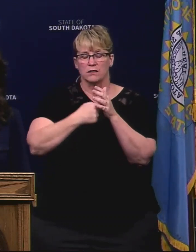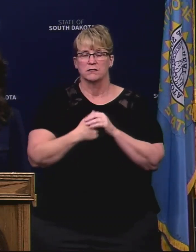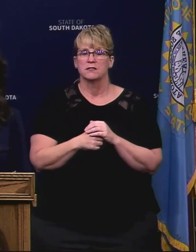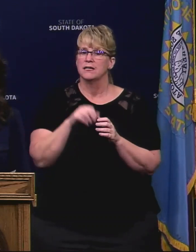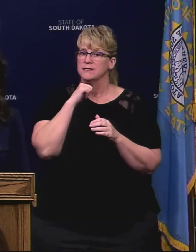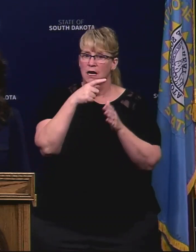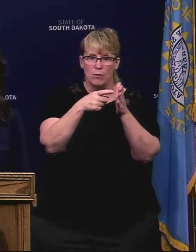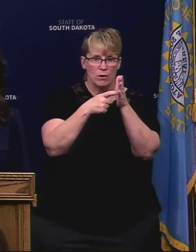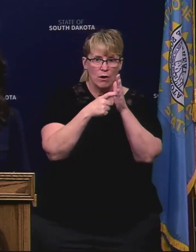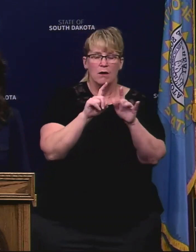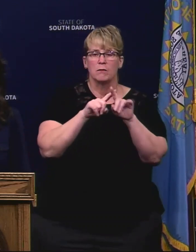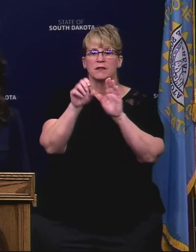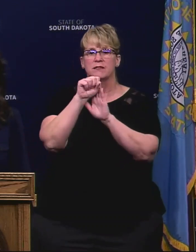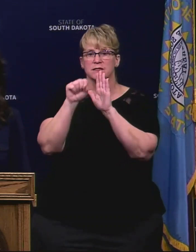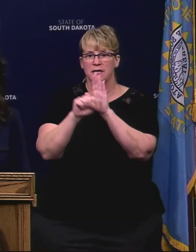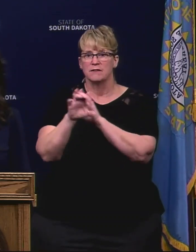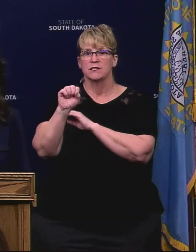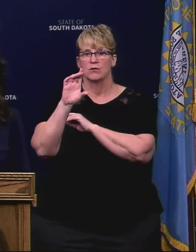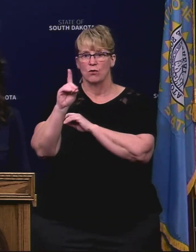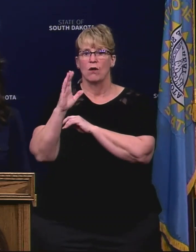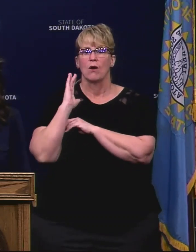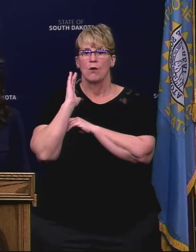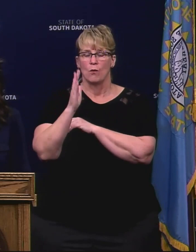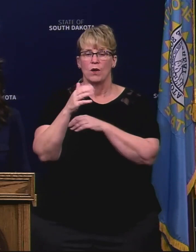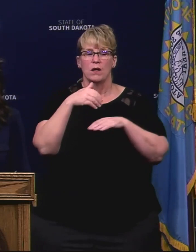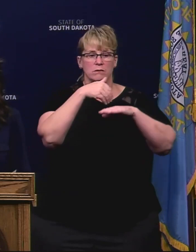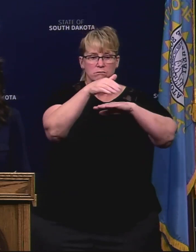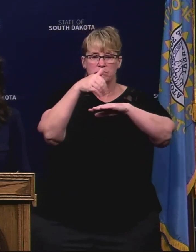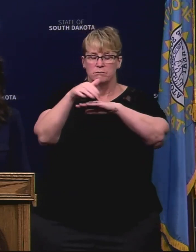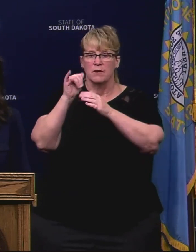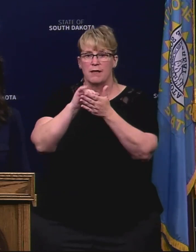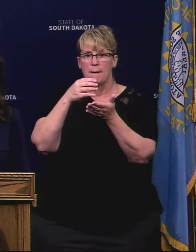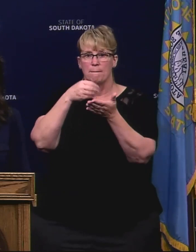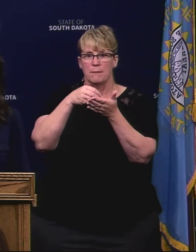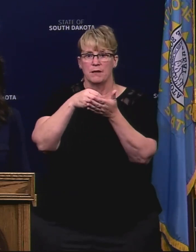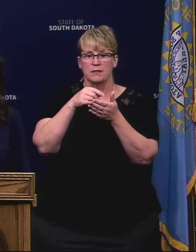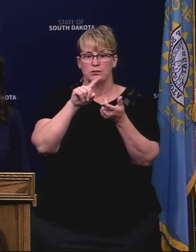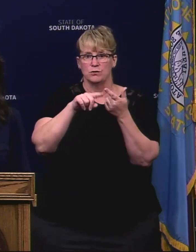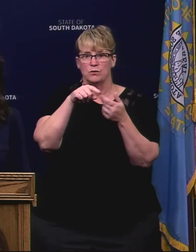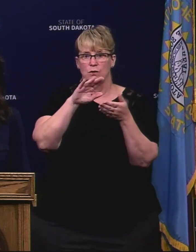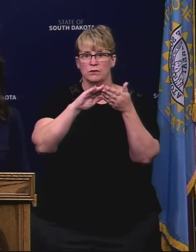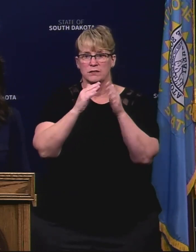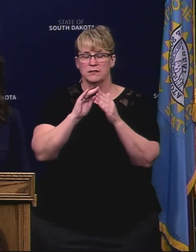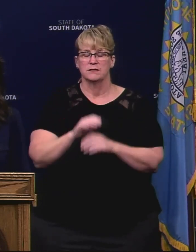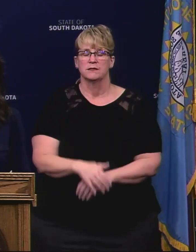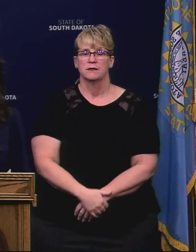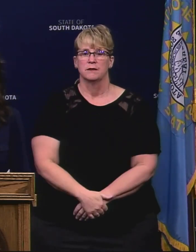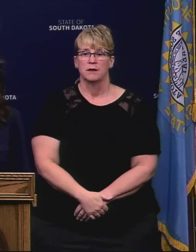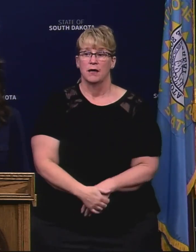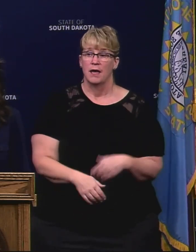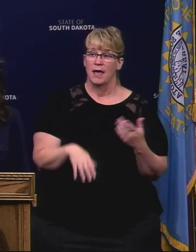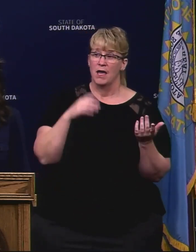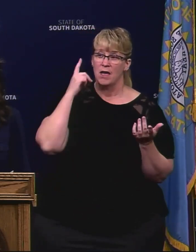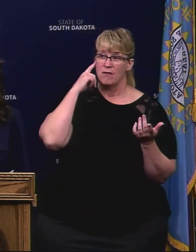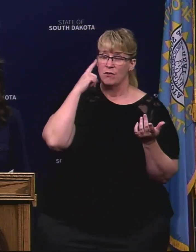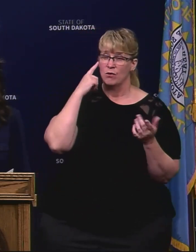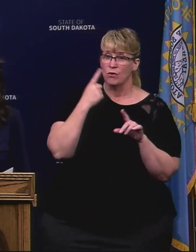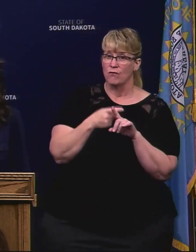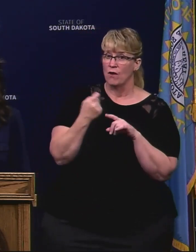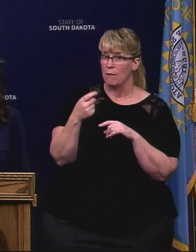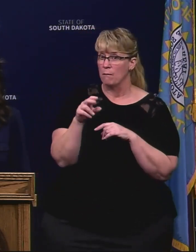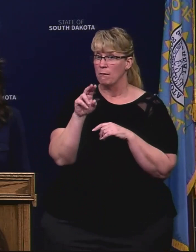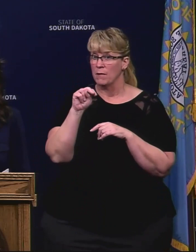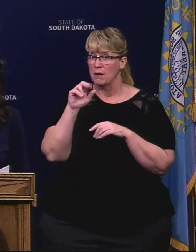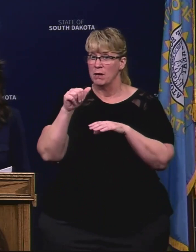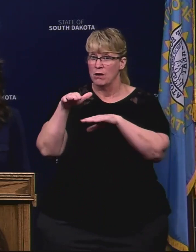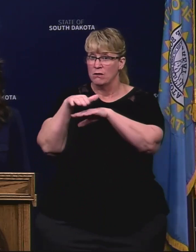not required, the state of South Dakota will be sending dollars to those entities. Okay. Have you heard from the Treasury about